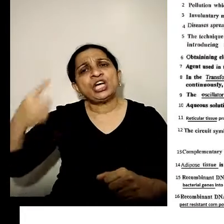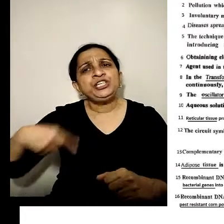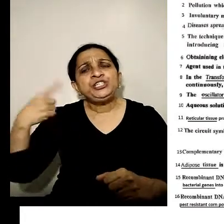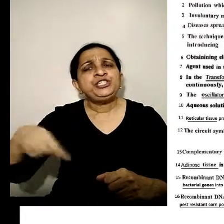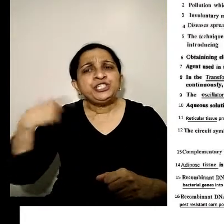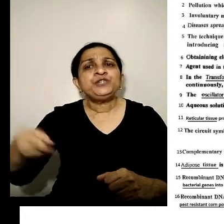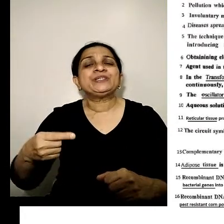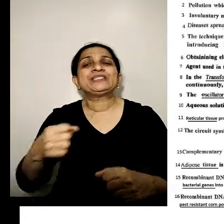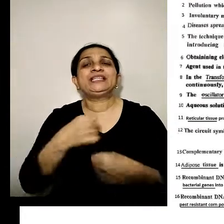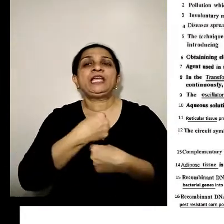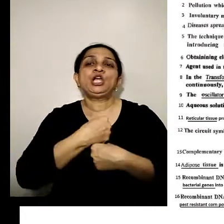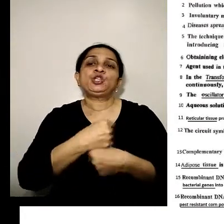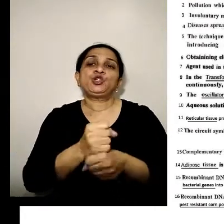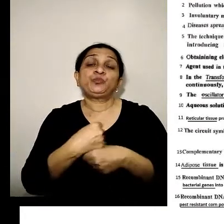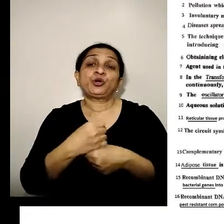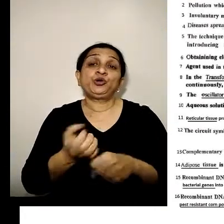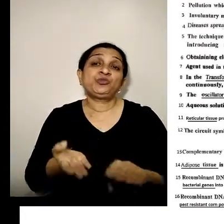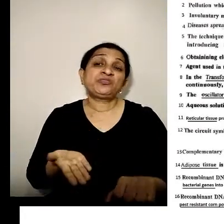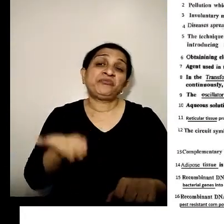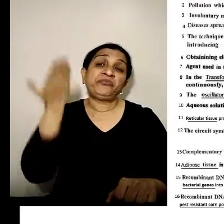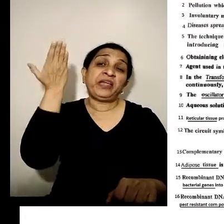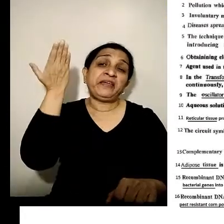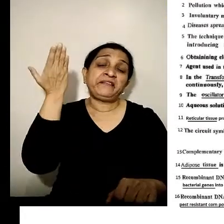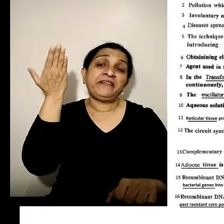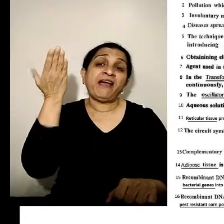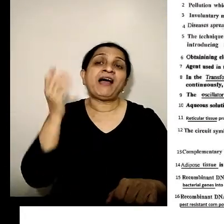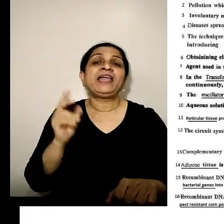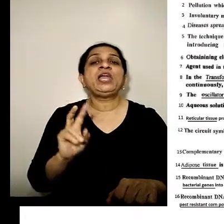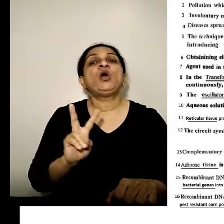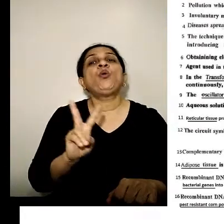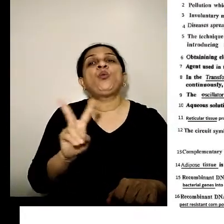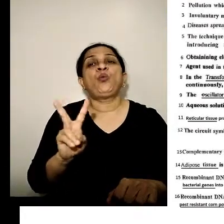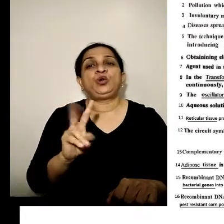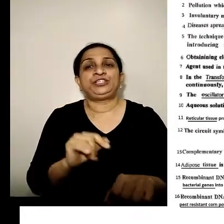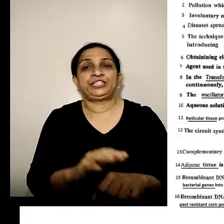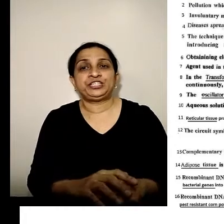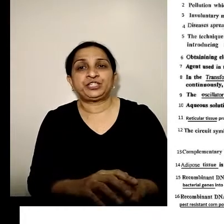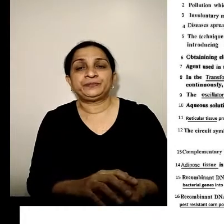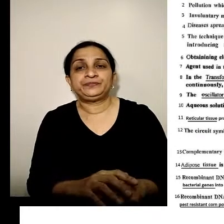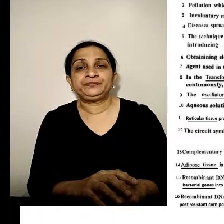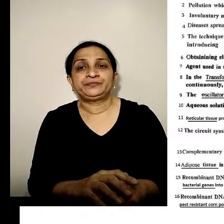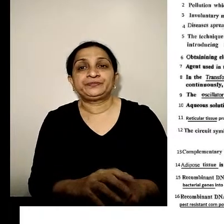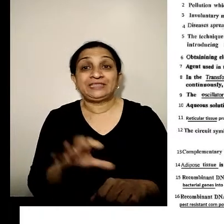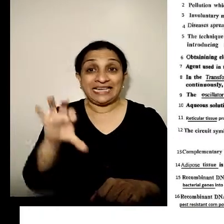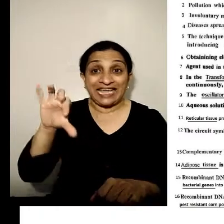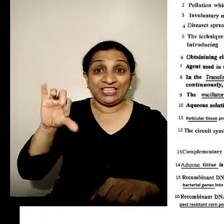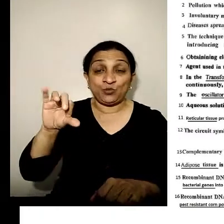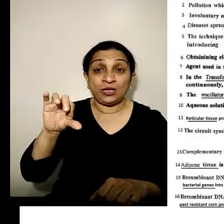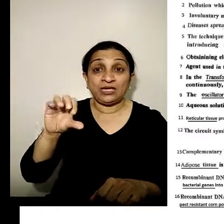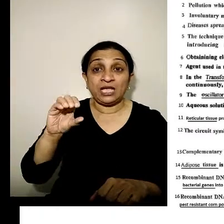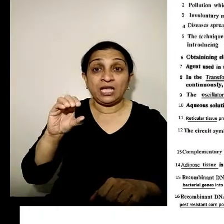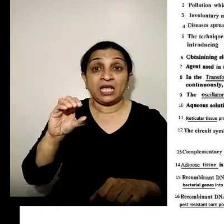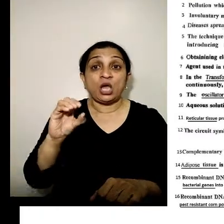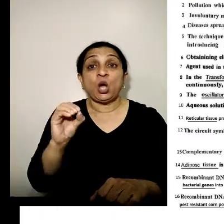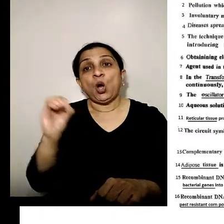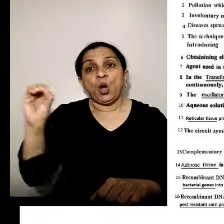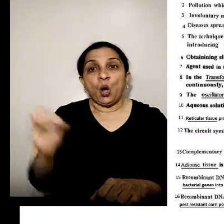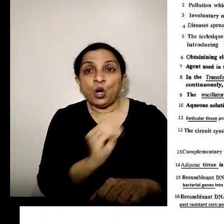changes continuously to produce very high voltage. The ninth one,